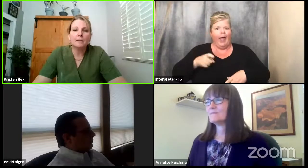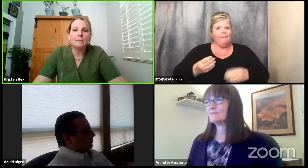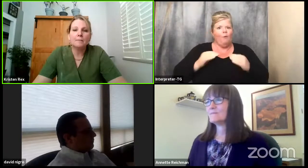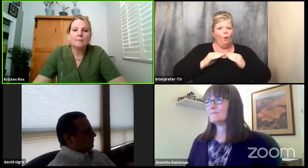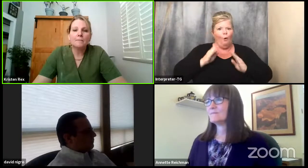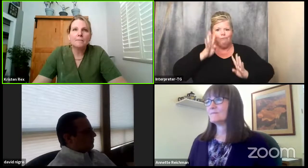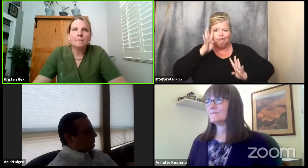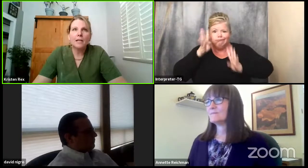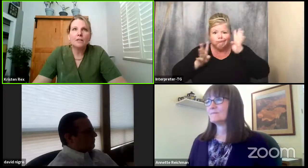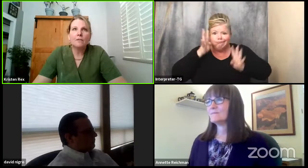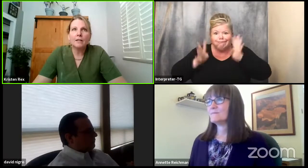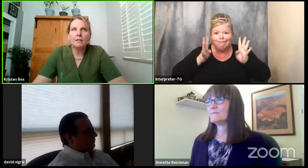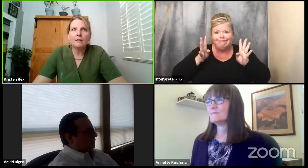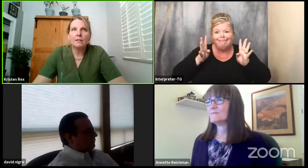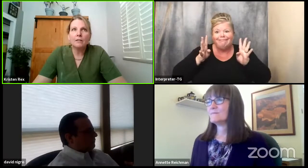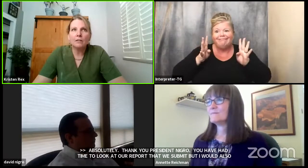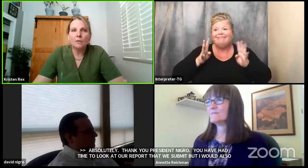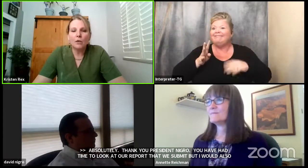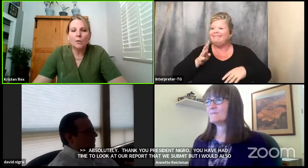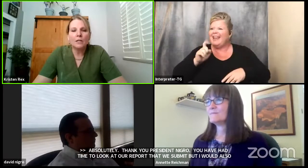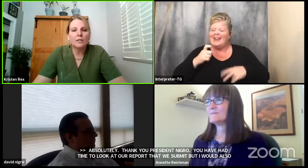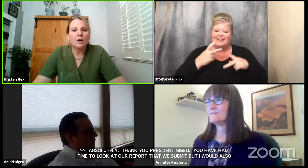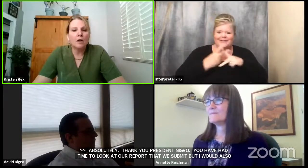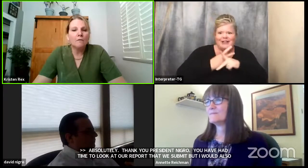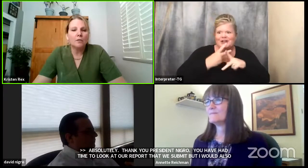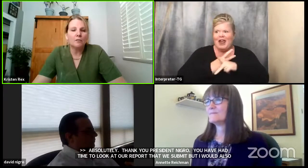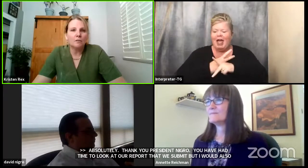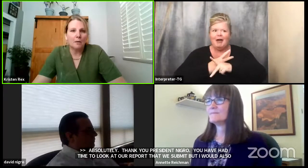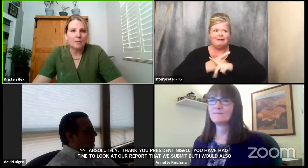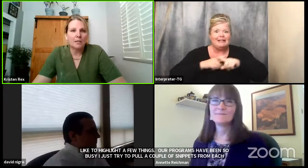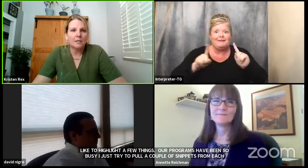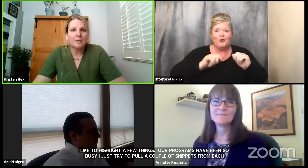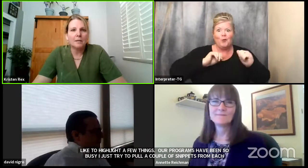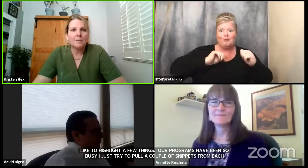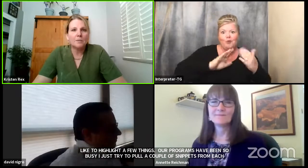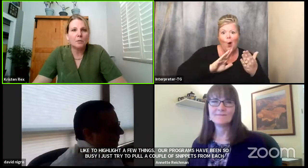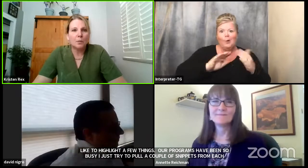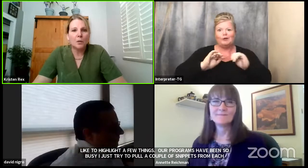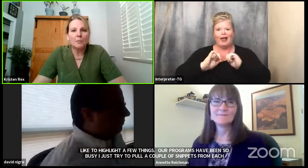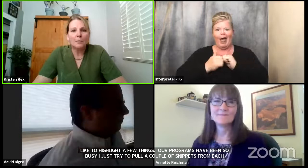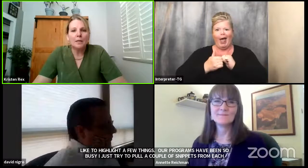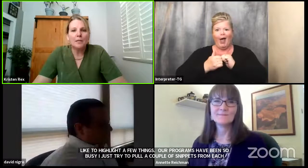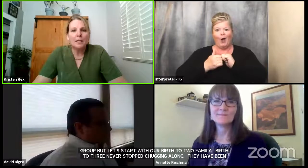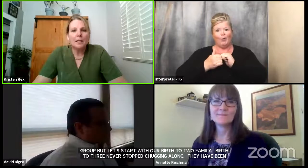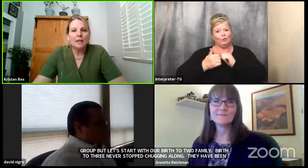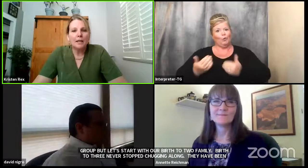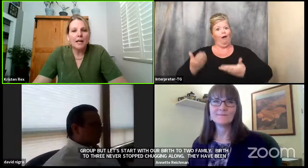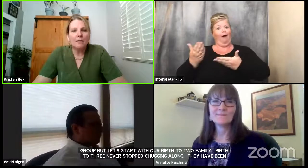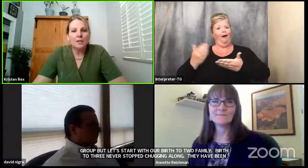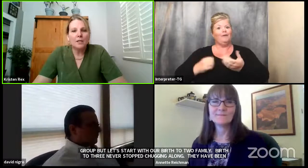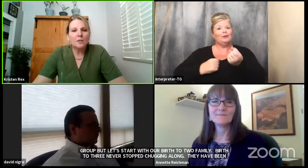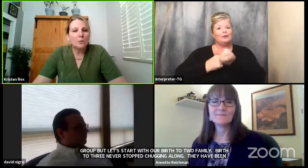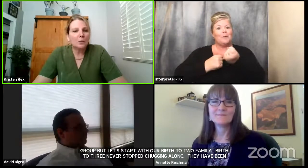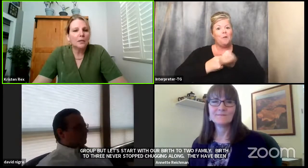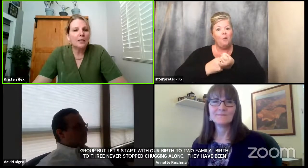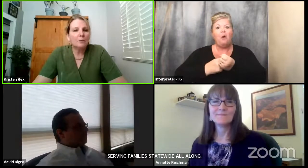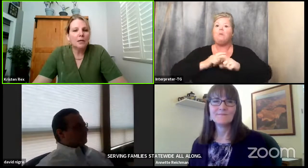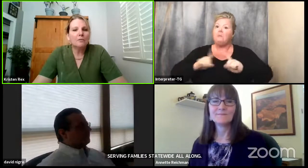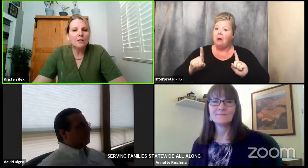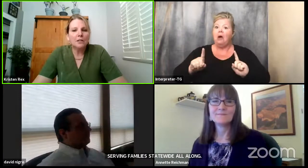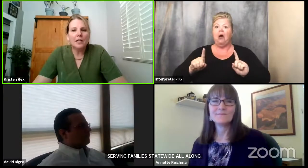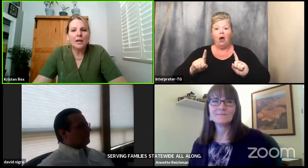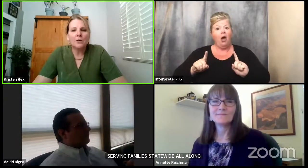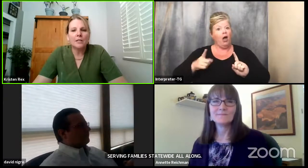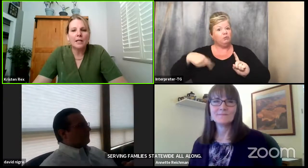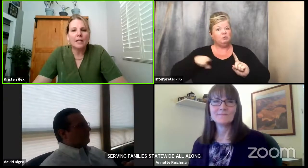and had to find unique ways to offer their families support, but they have things pretty